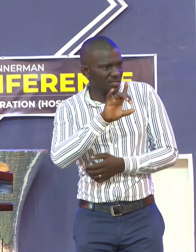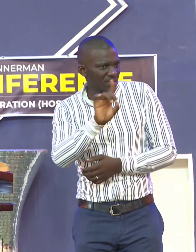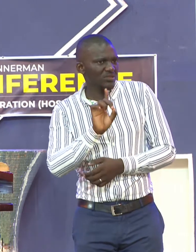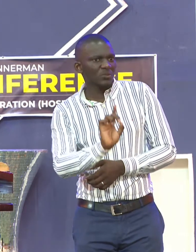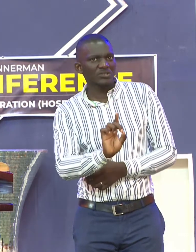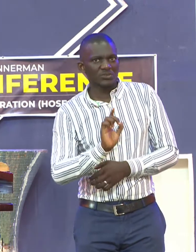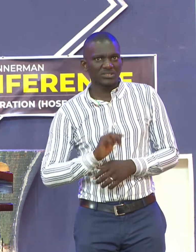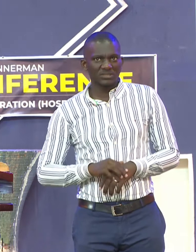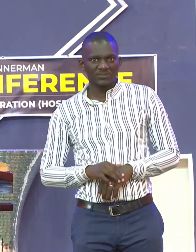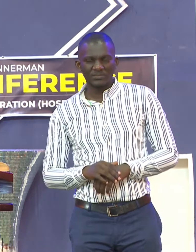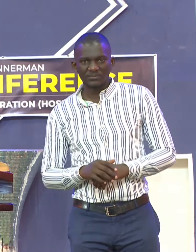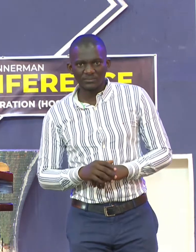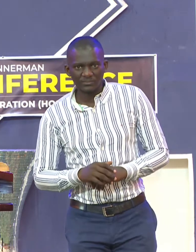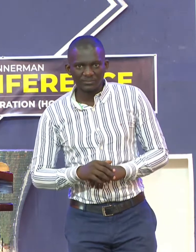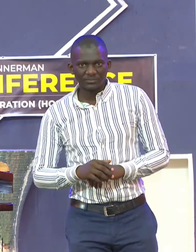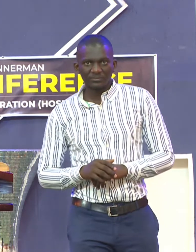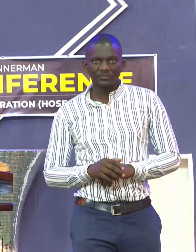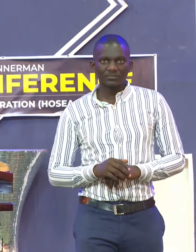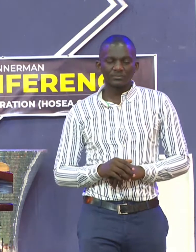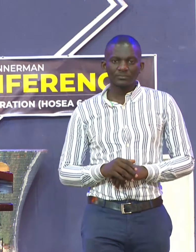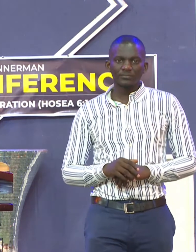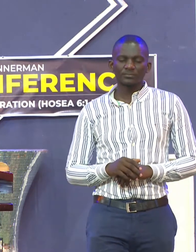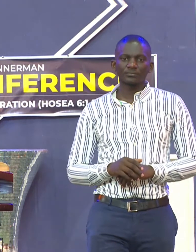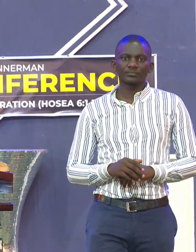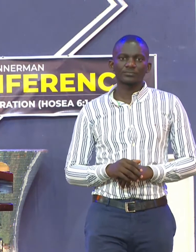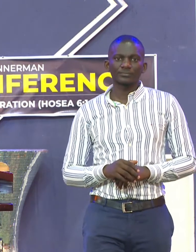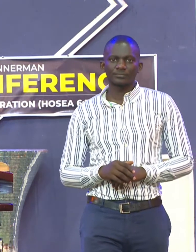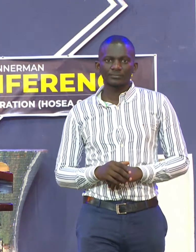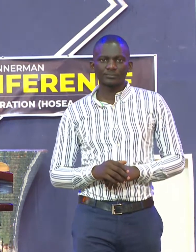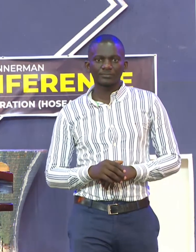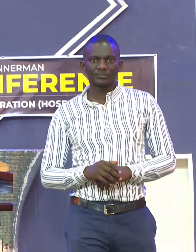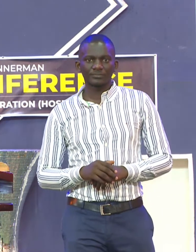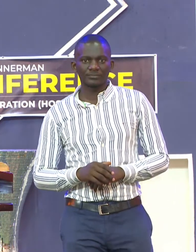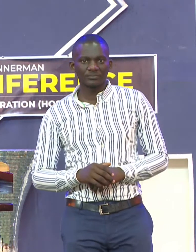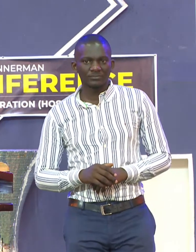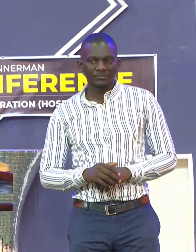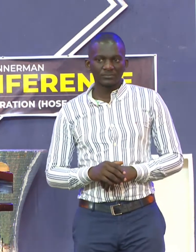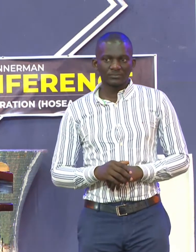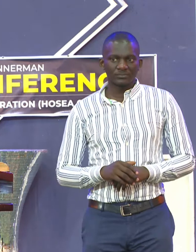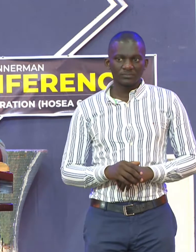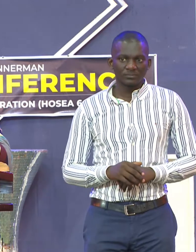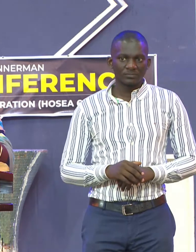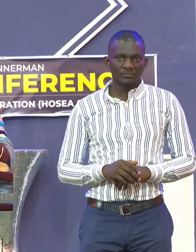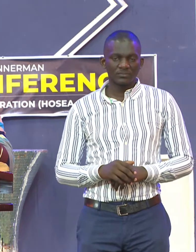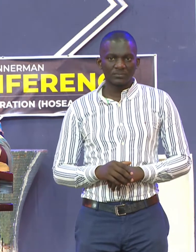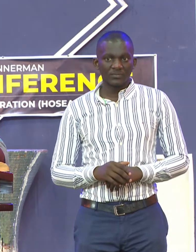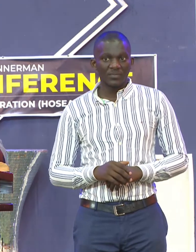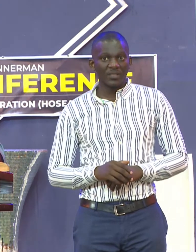all. The things that will answer the questions that will come to you after hearing.